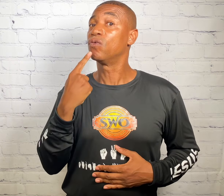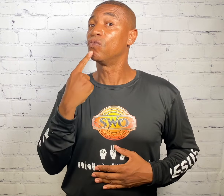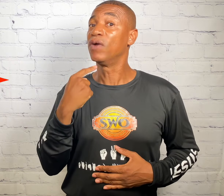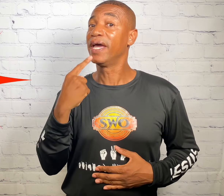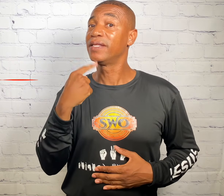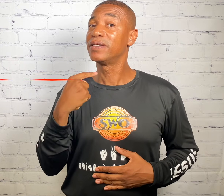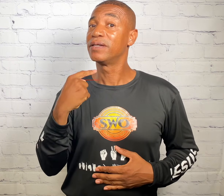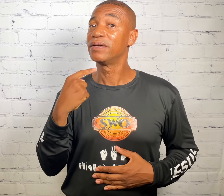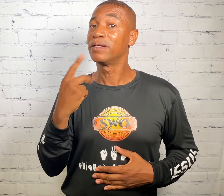red,